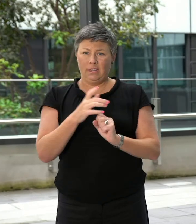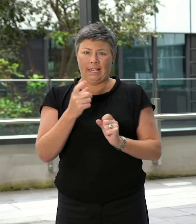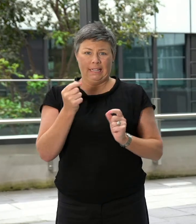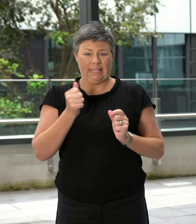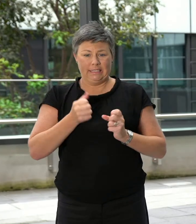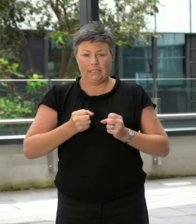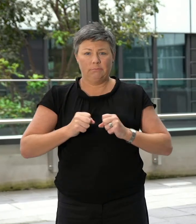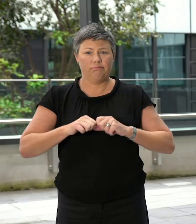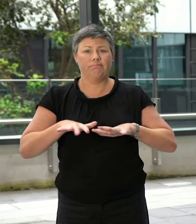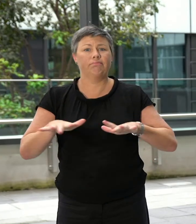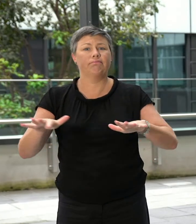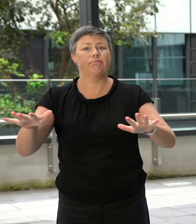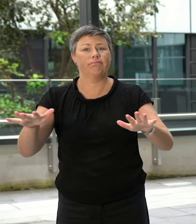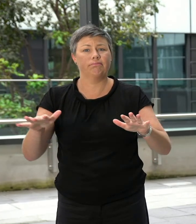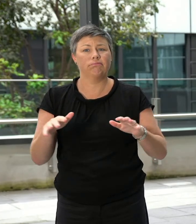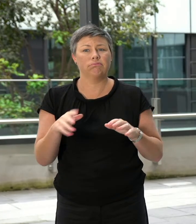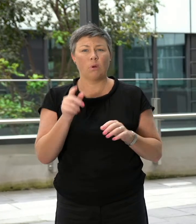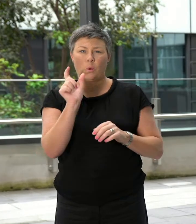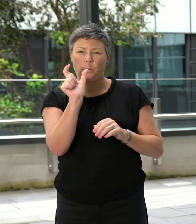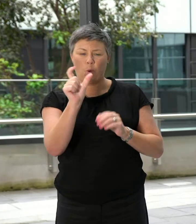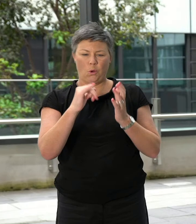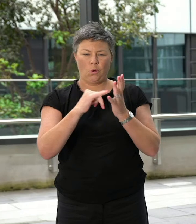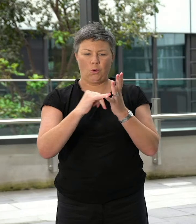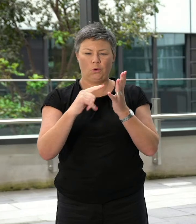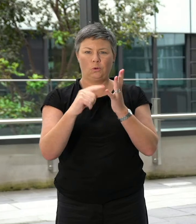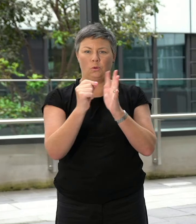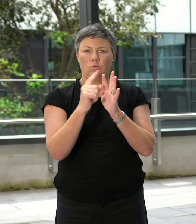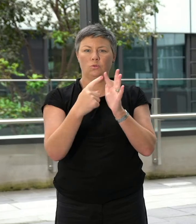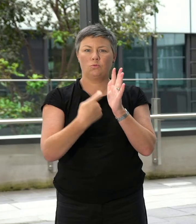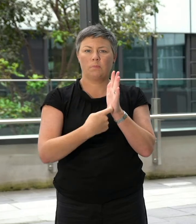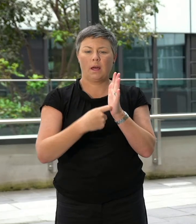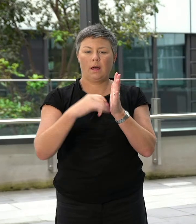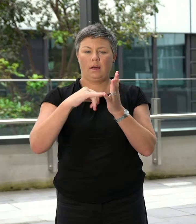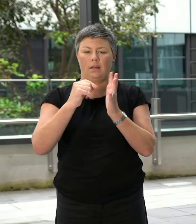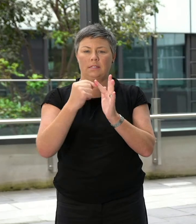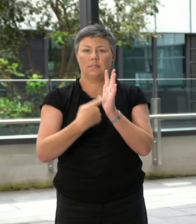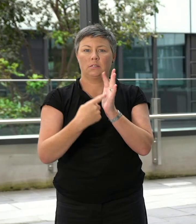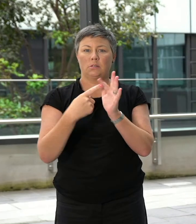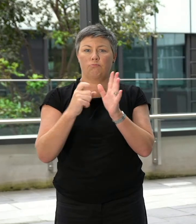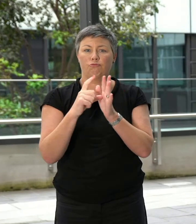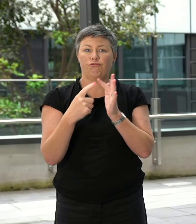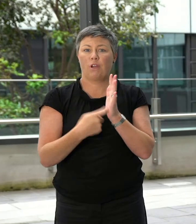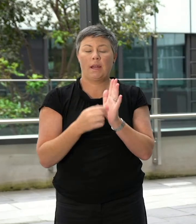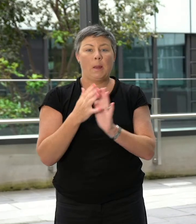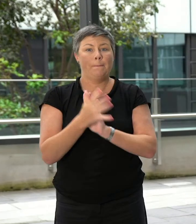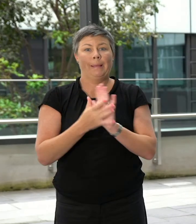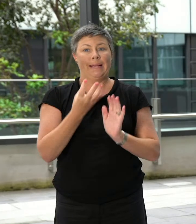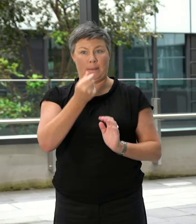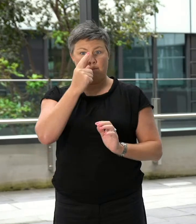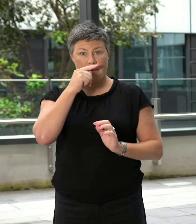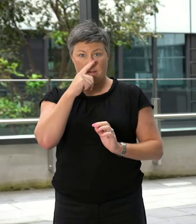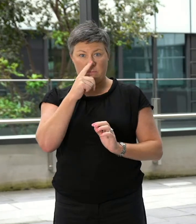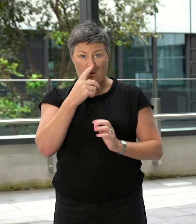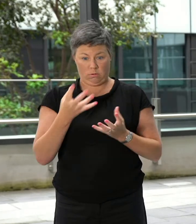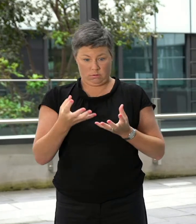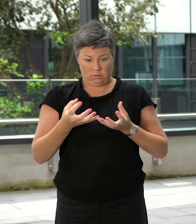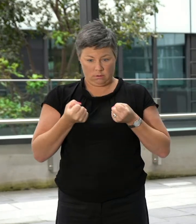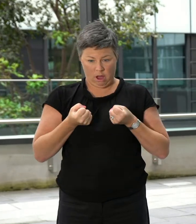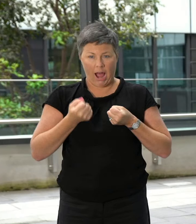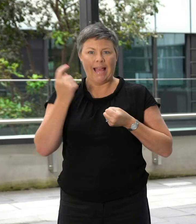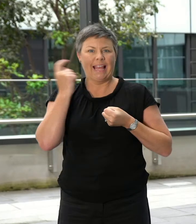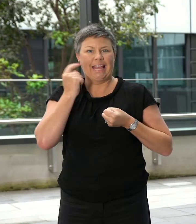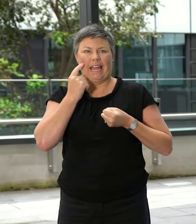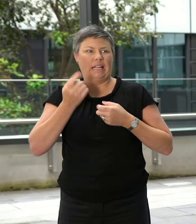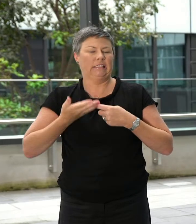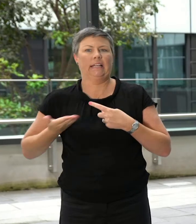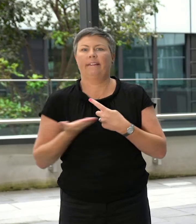term super spreaders, and I think what we mean when we say that is that some people very readily transmit the virus due to a number of